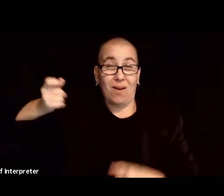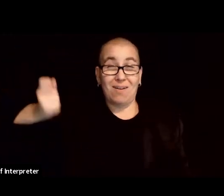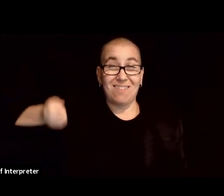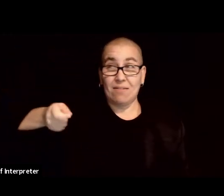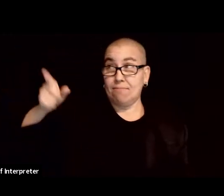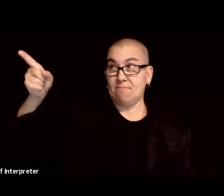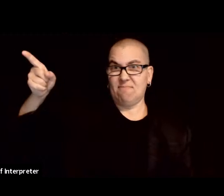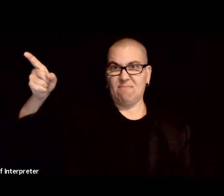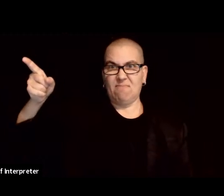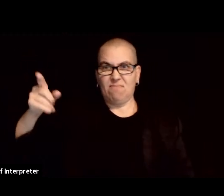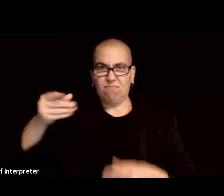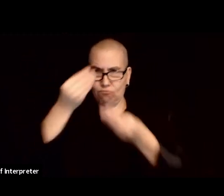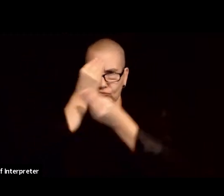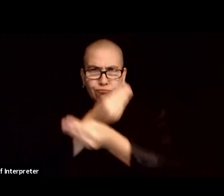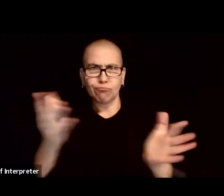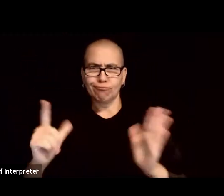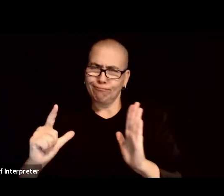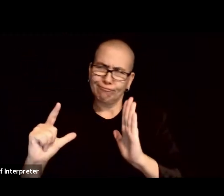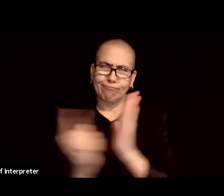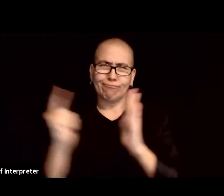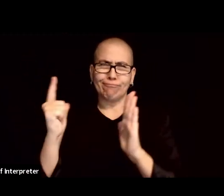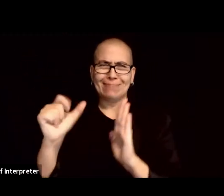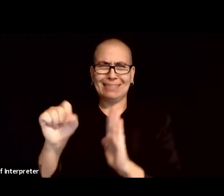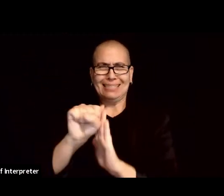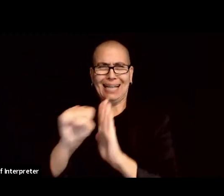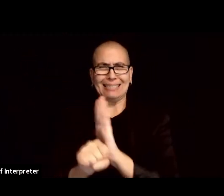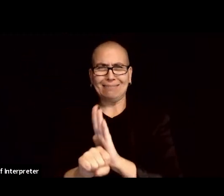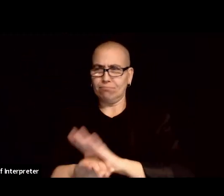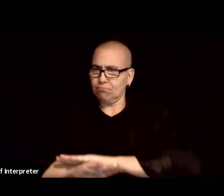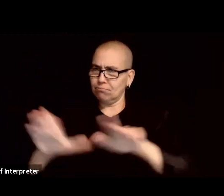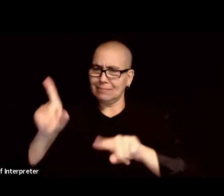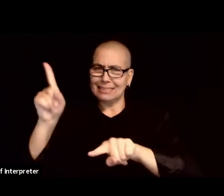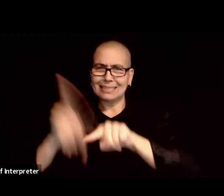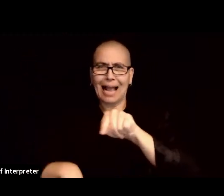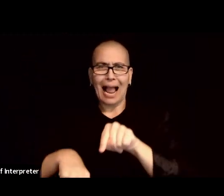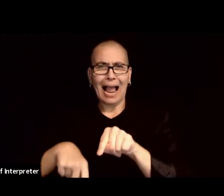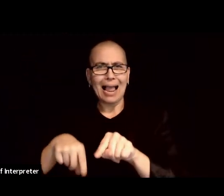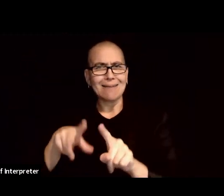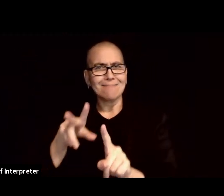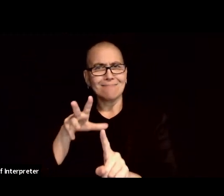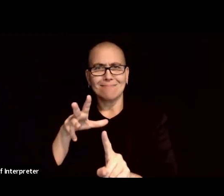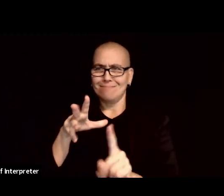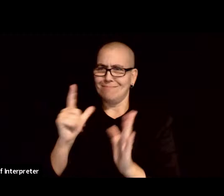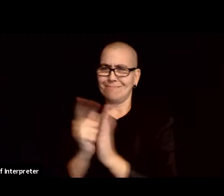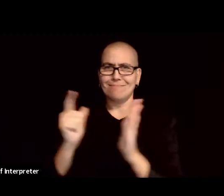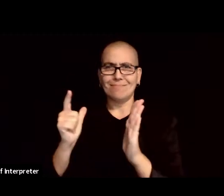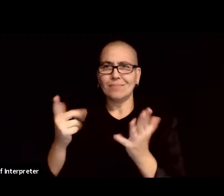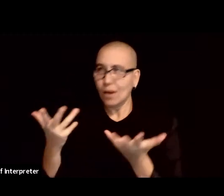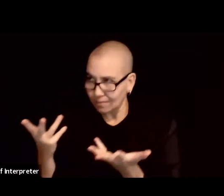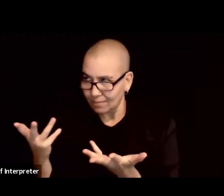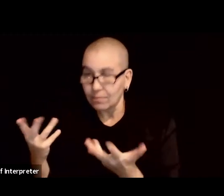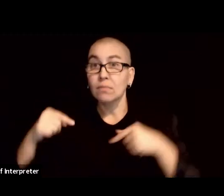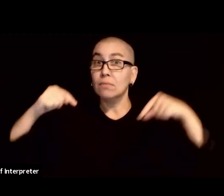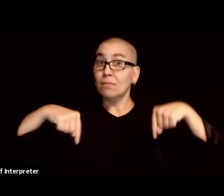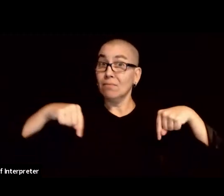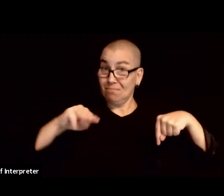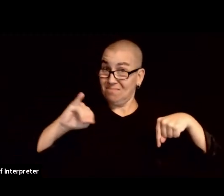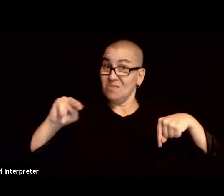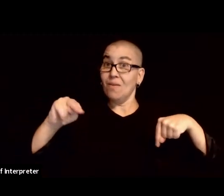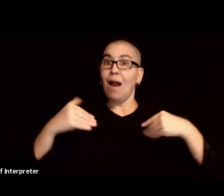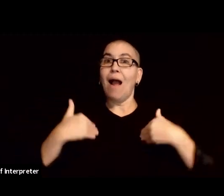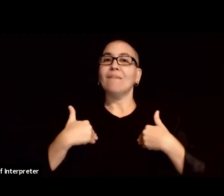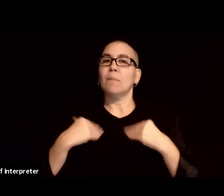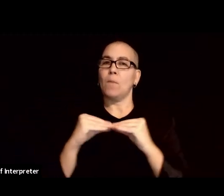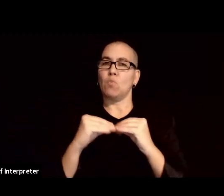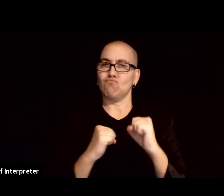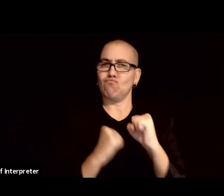issue. The fact that we have a significantly more dense metropolitan area in the Twin Cities,